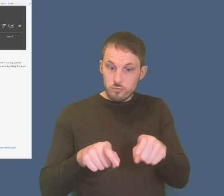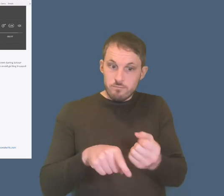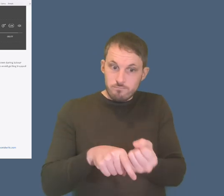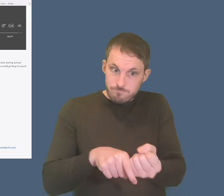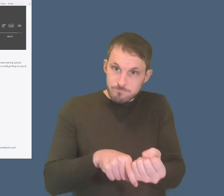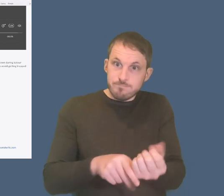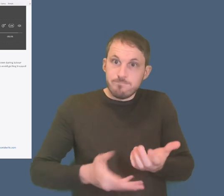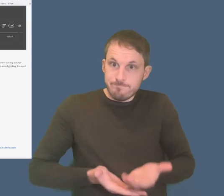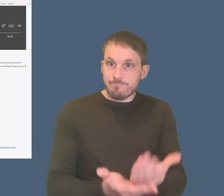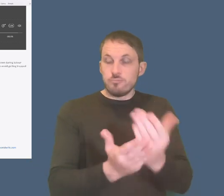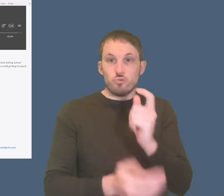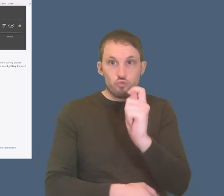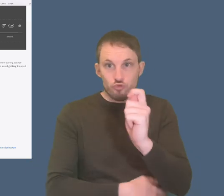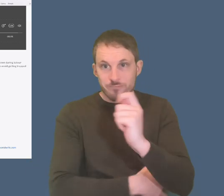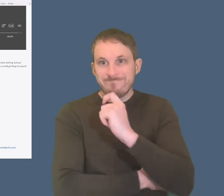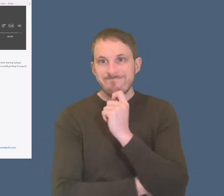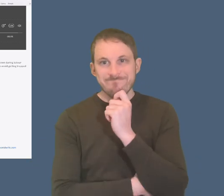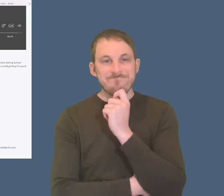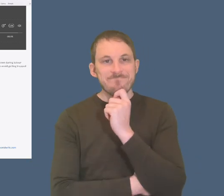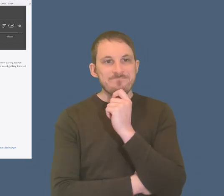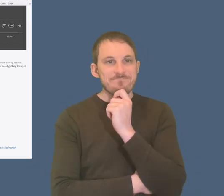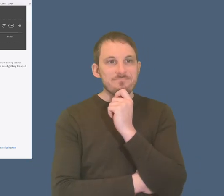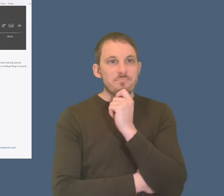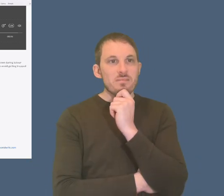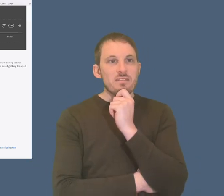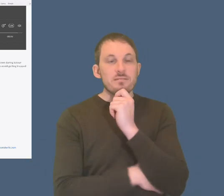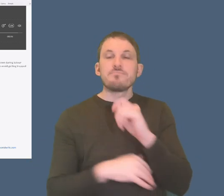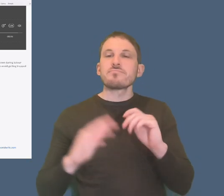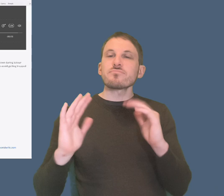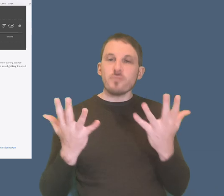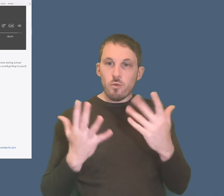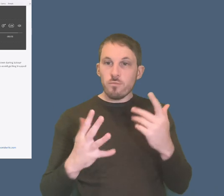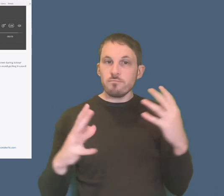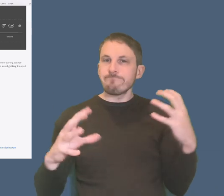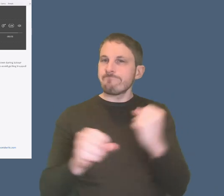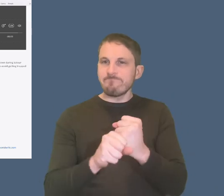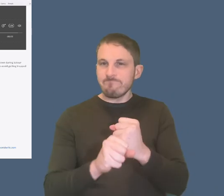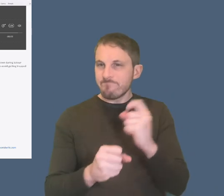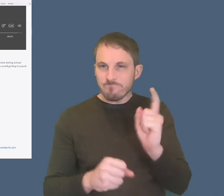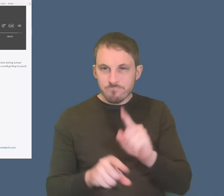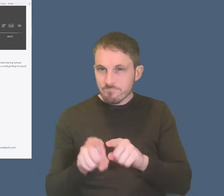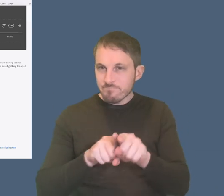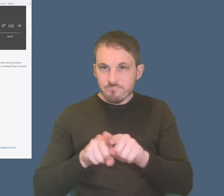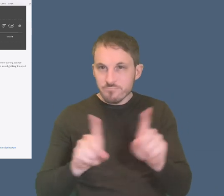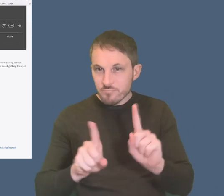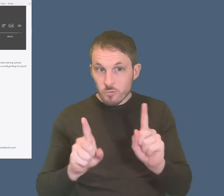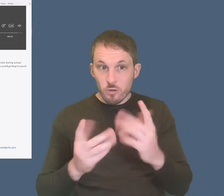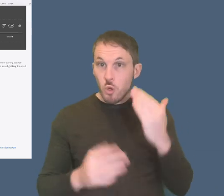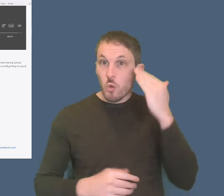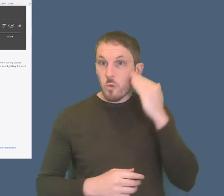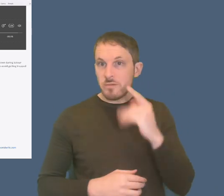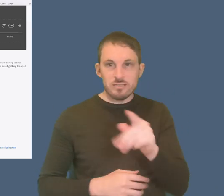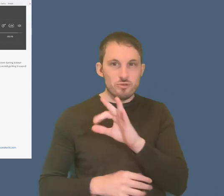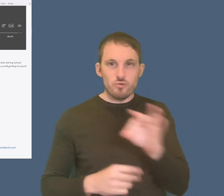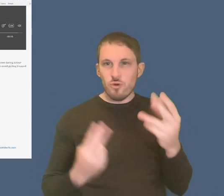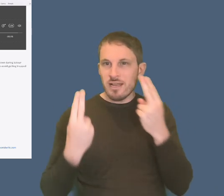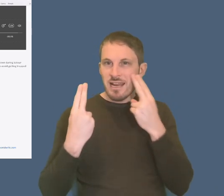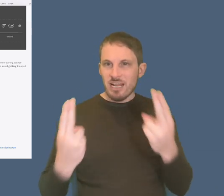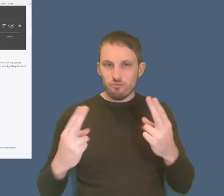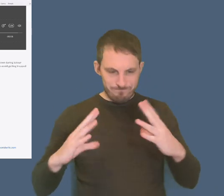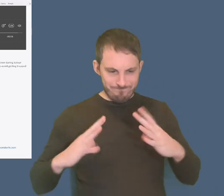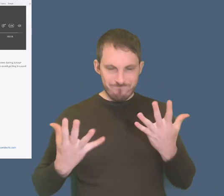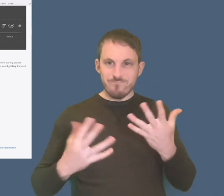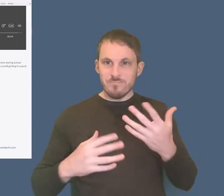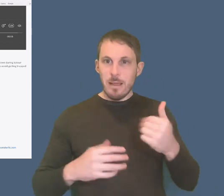baby. So what we can conclude from this is that women don't naturally and instinctively adopt a lying on your back